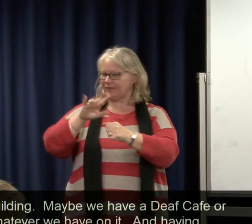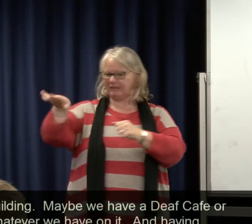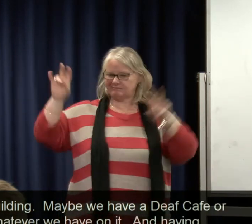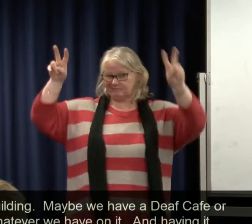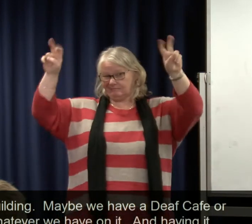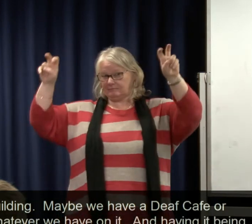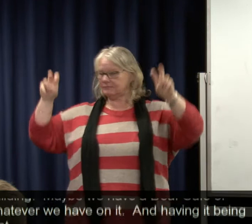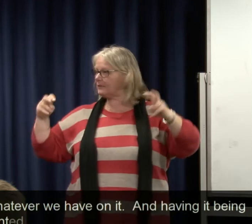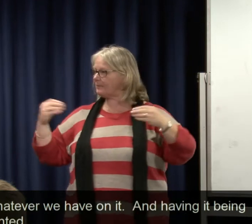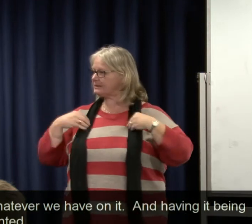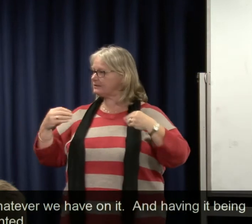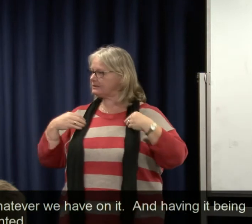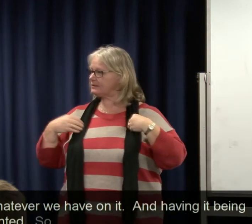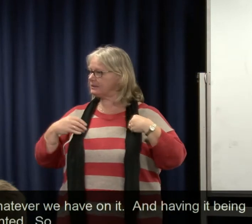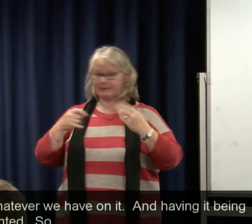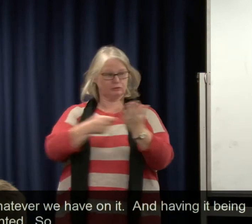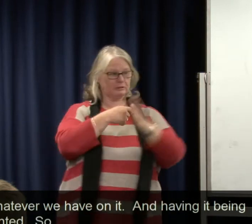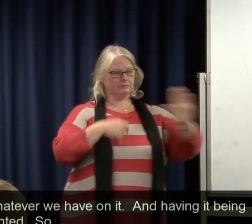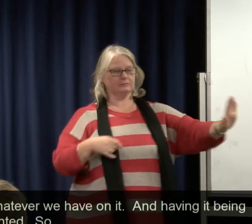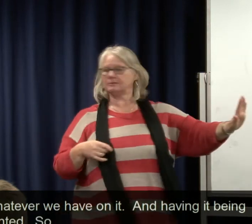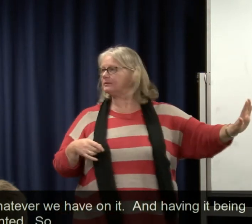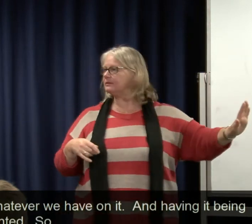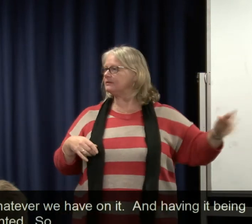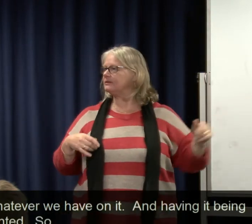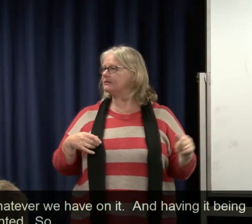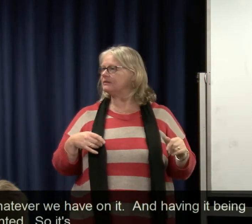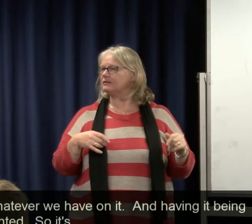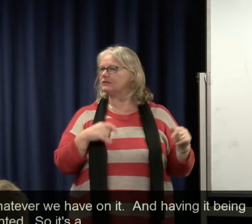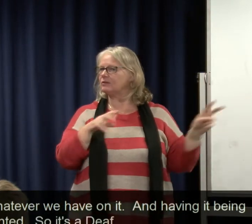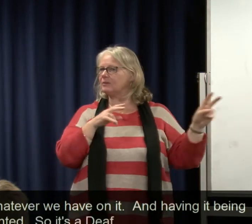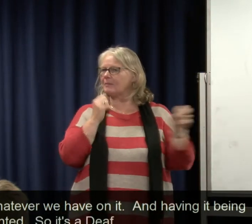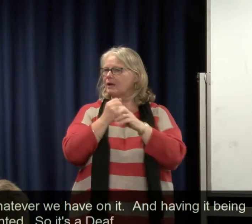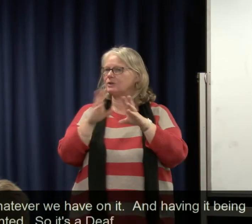it's rented, but it's deaf-run business that is rented out.